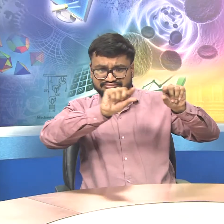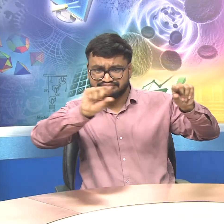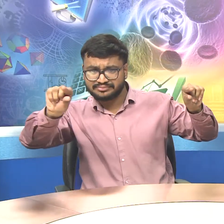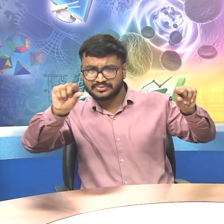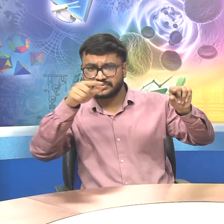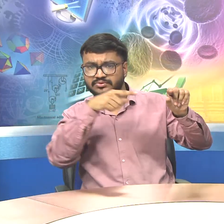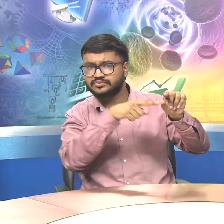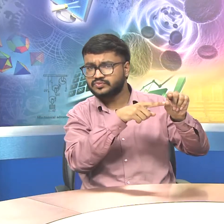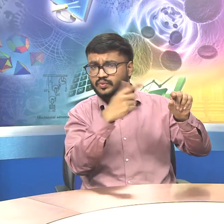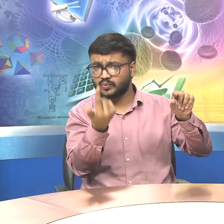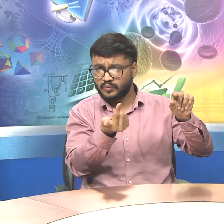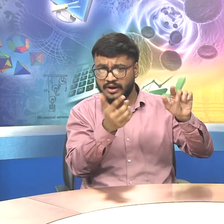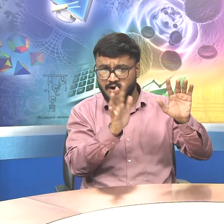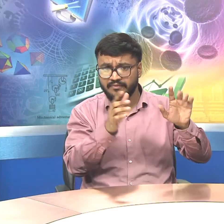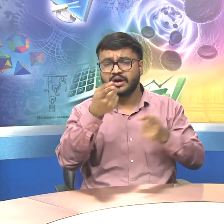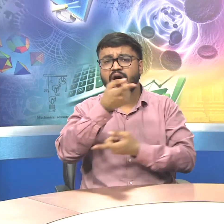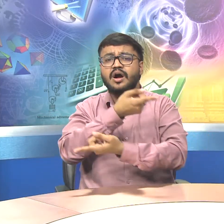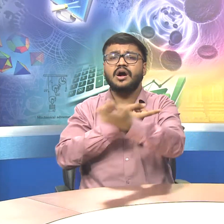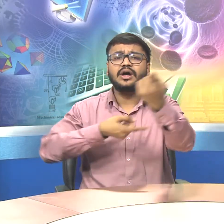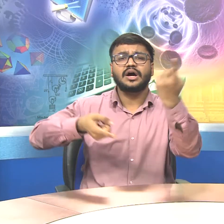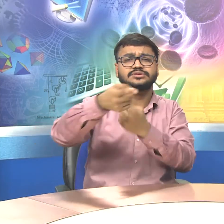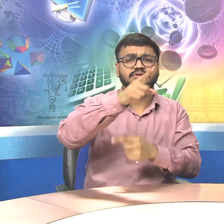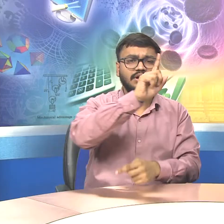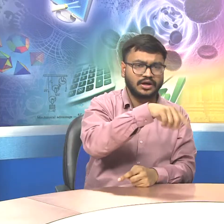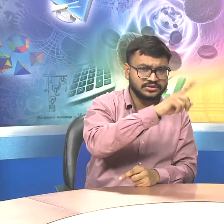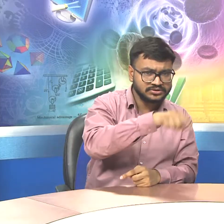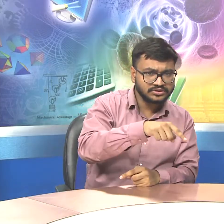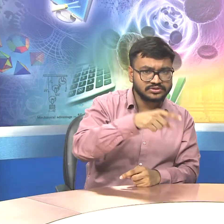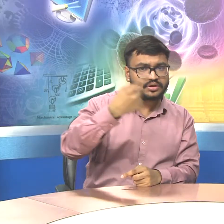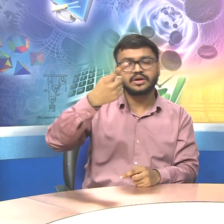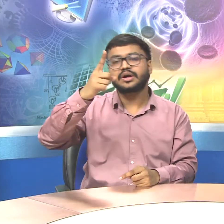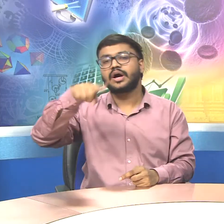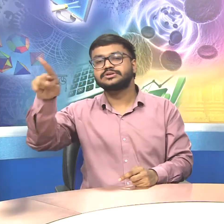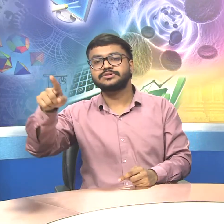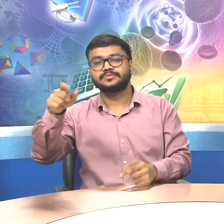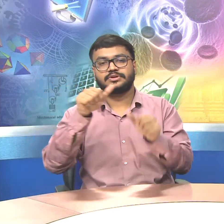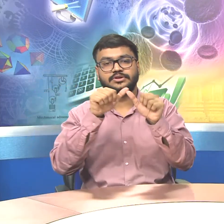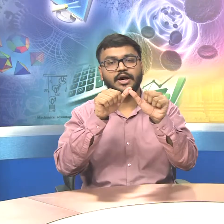Quotient words in ISL are used in the beginning of the sentence,